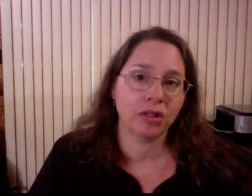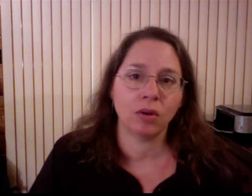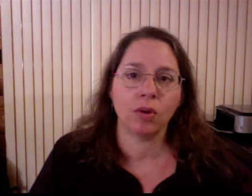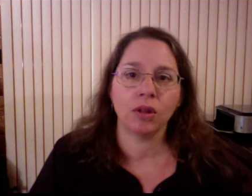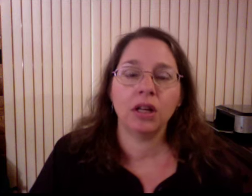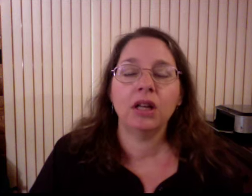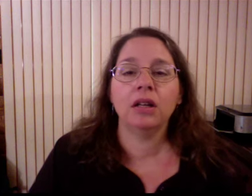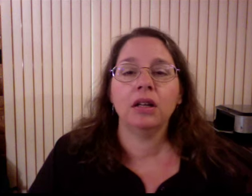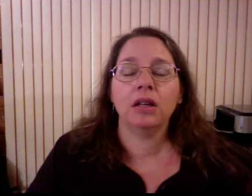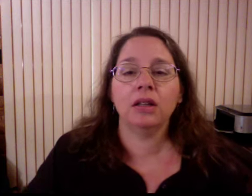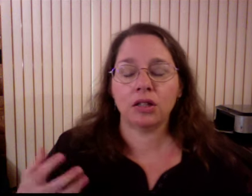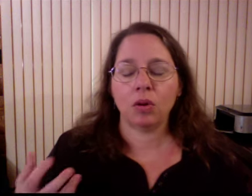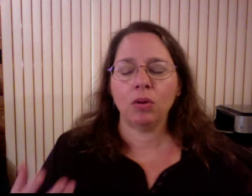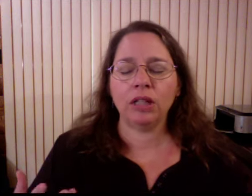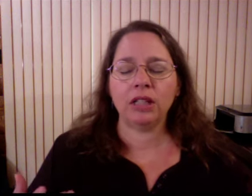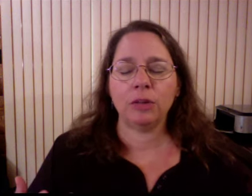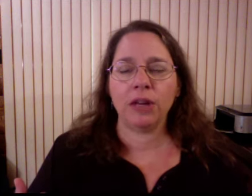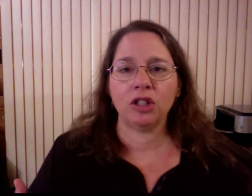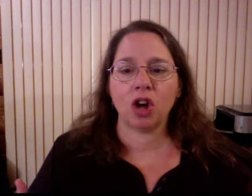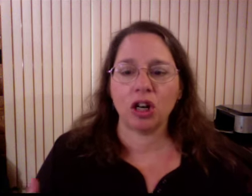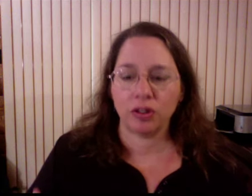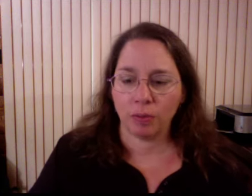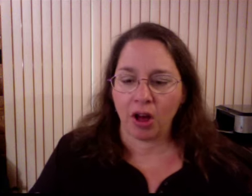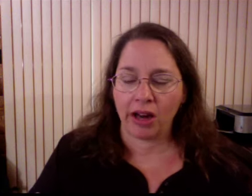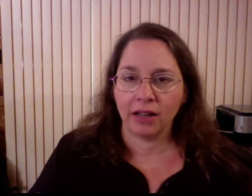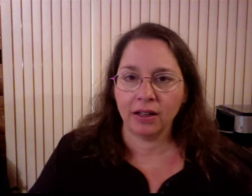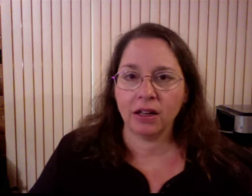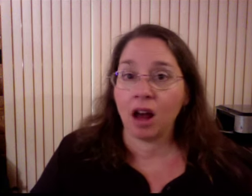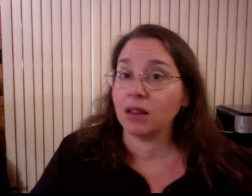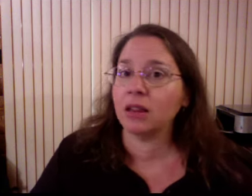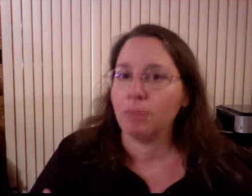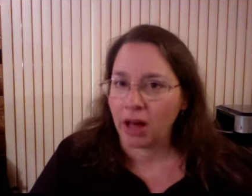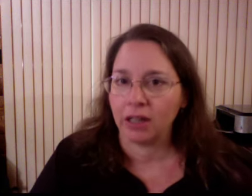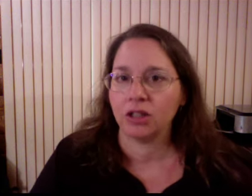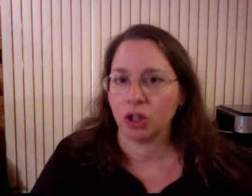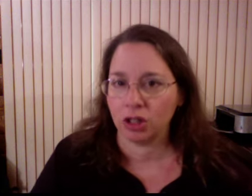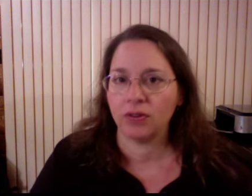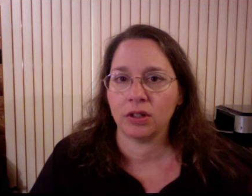soul. The soul needs to be in charge of the body, not the body in charge of the soul.